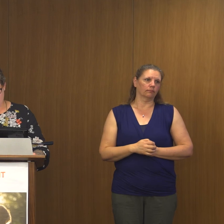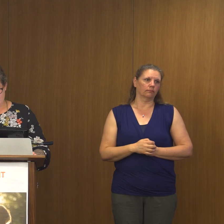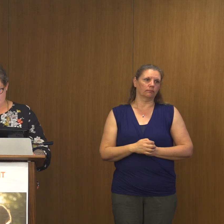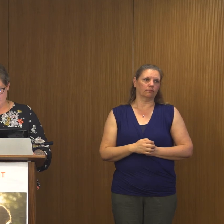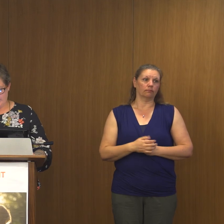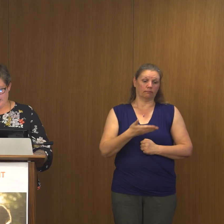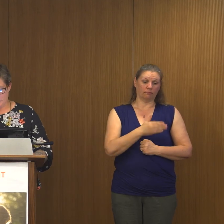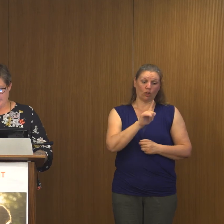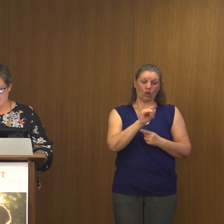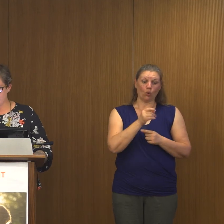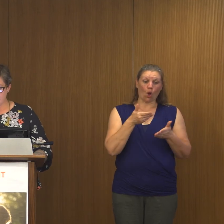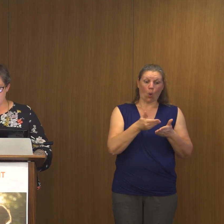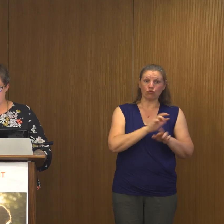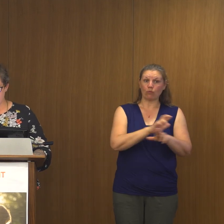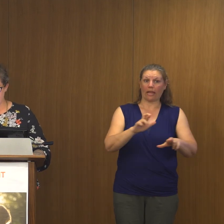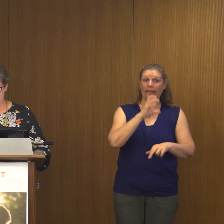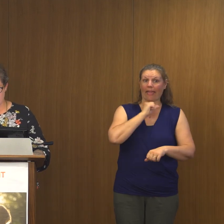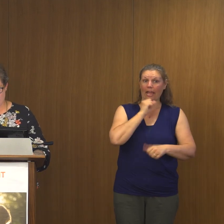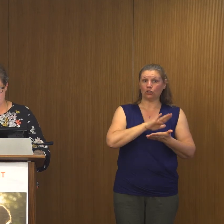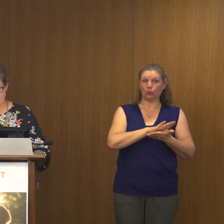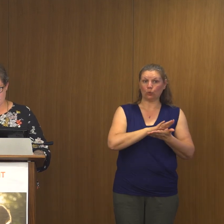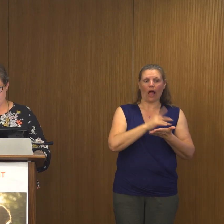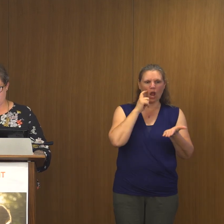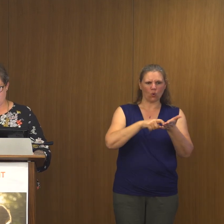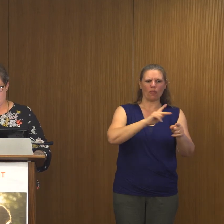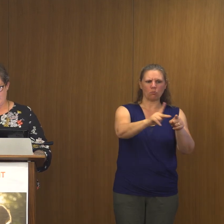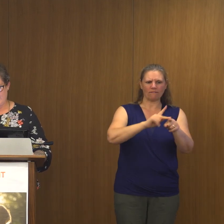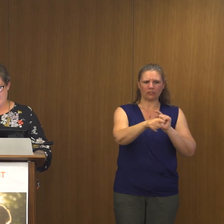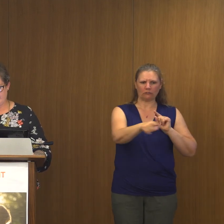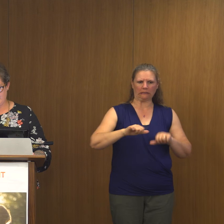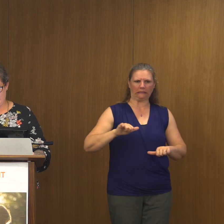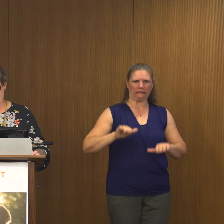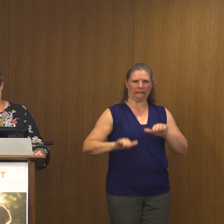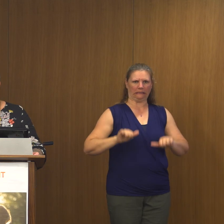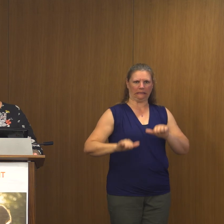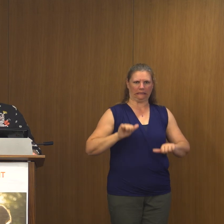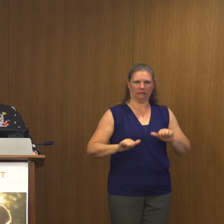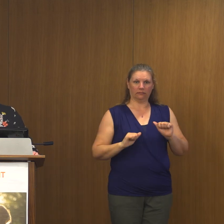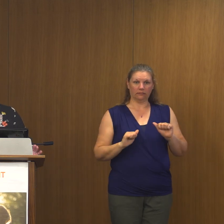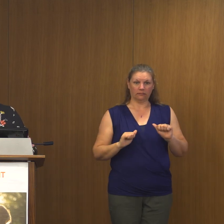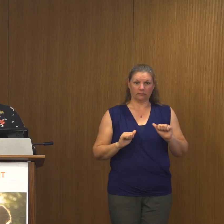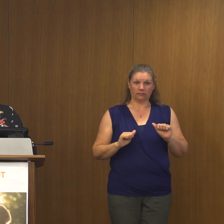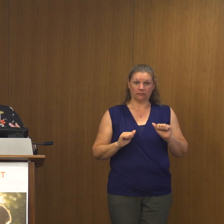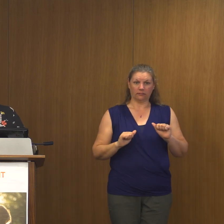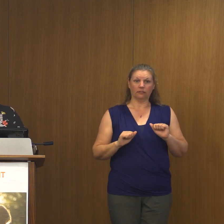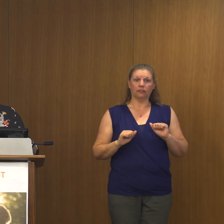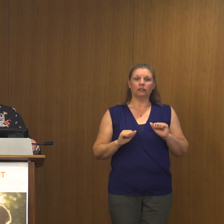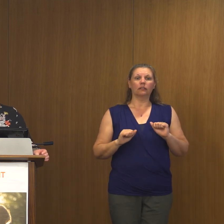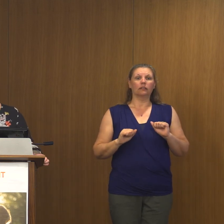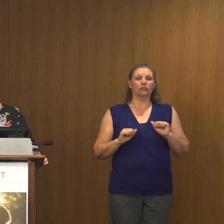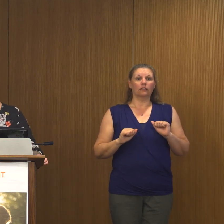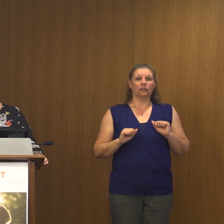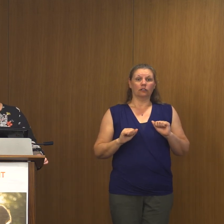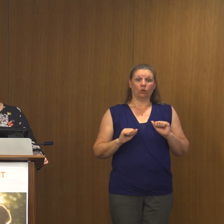As Luke approached school age, I could tell that his team was hesitant about his future. At the time, all we could be best afforded